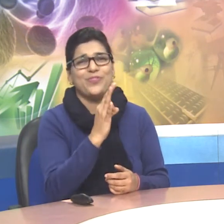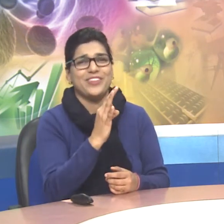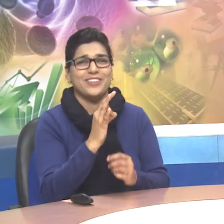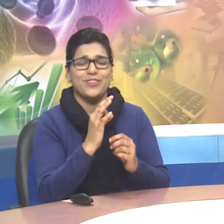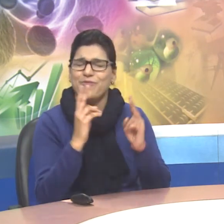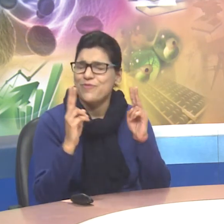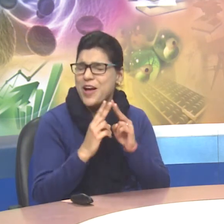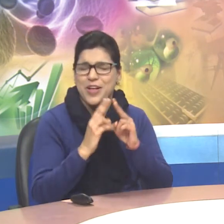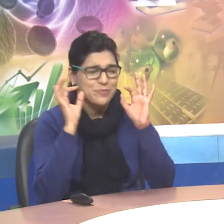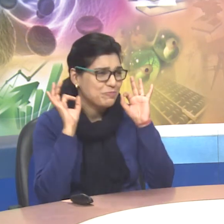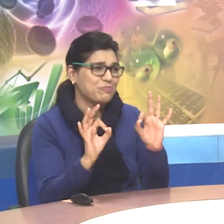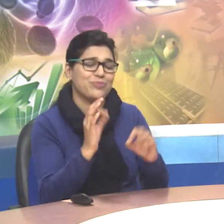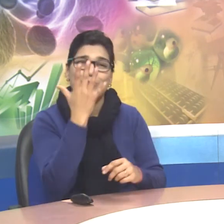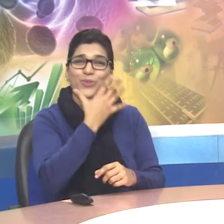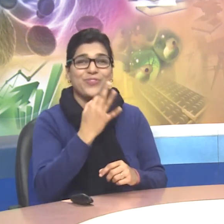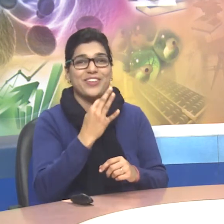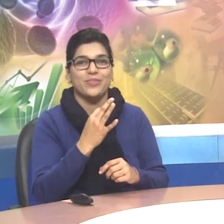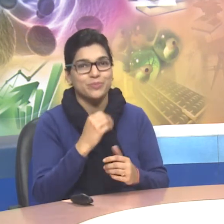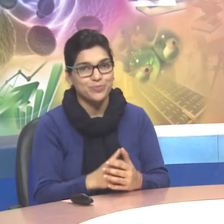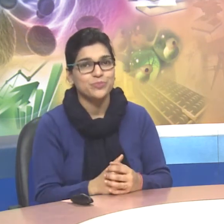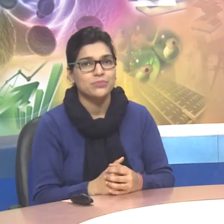She regarded my sister tenderly.